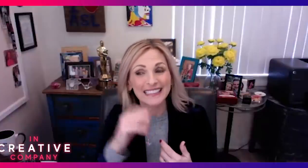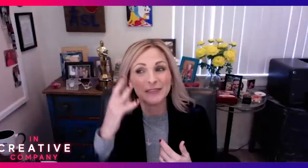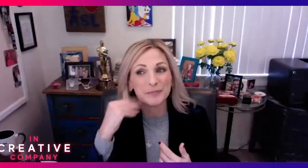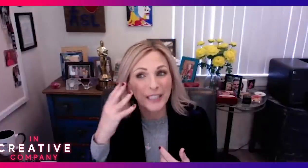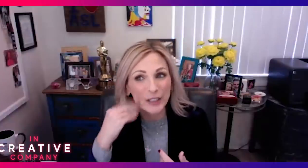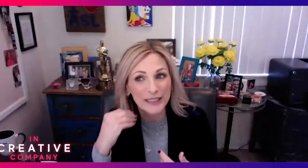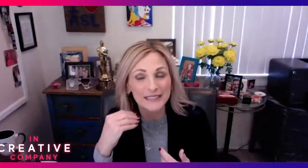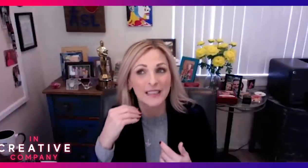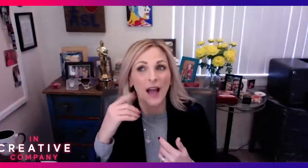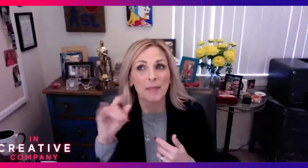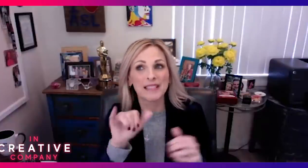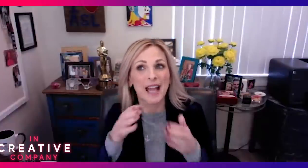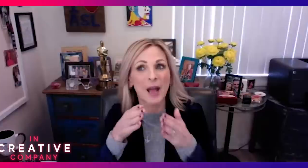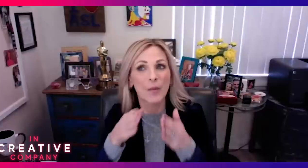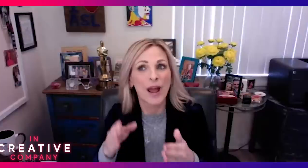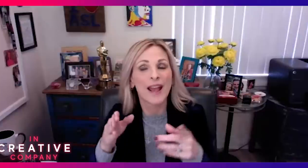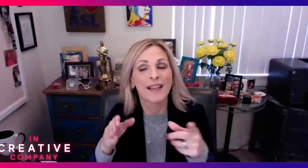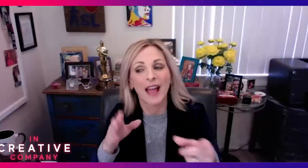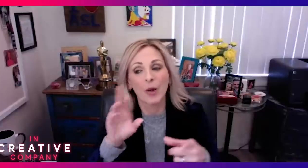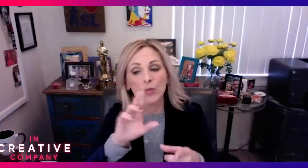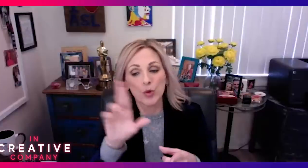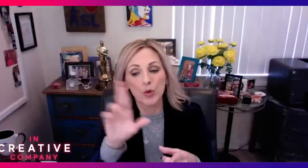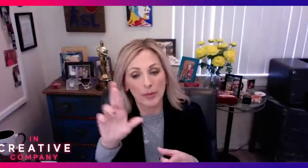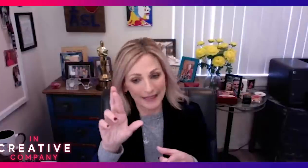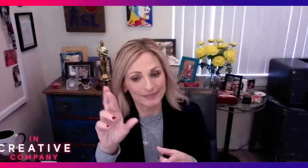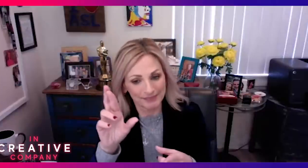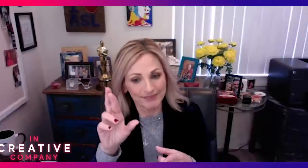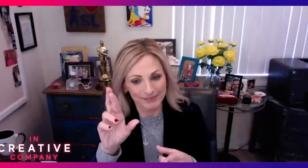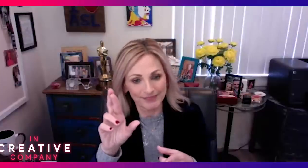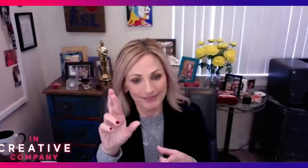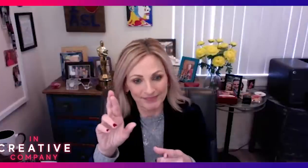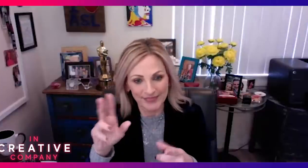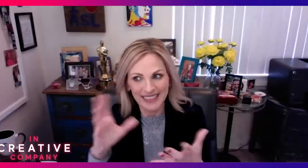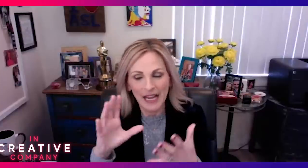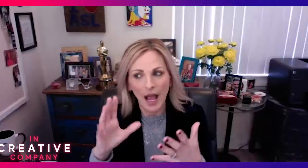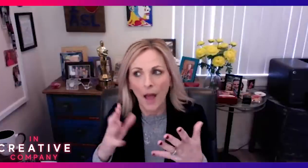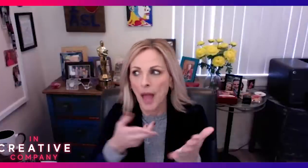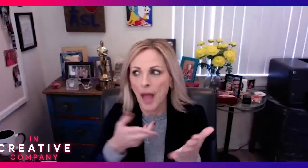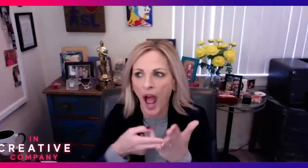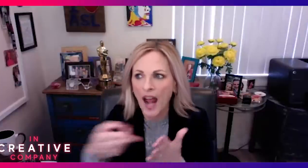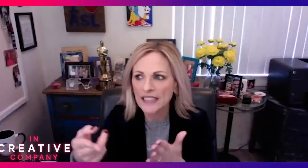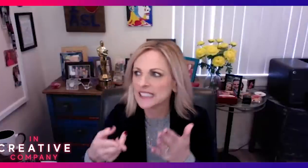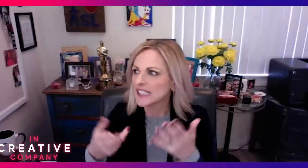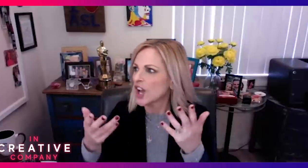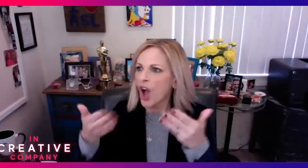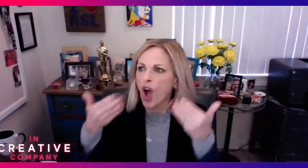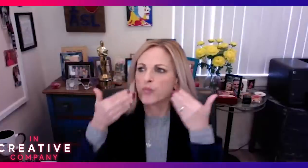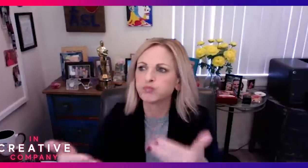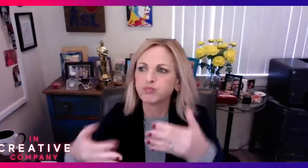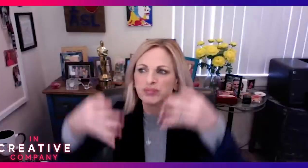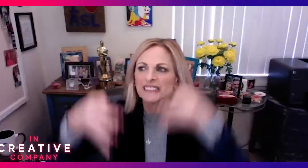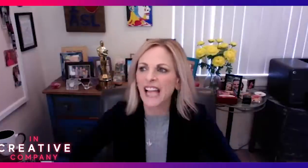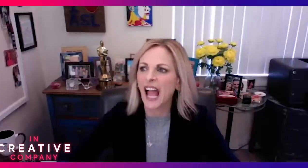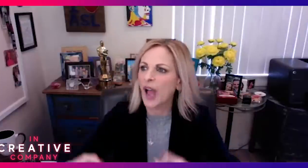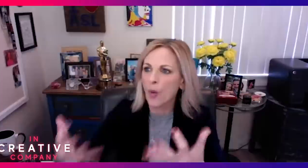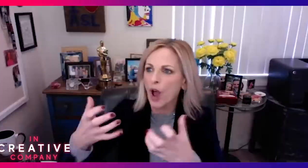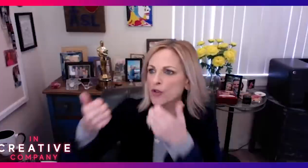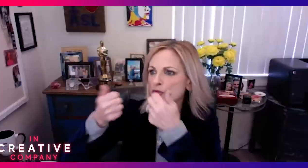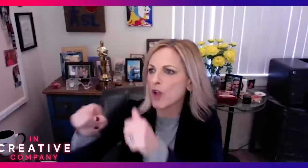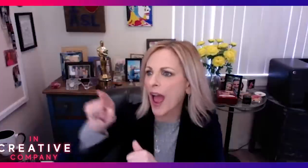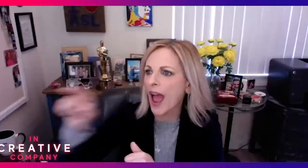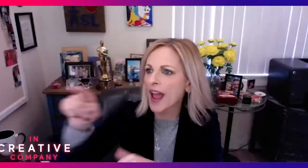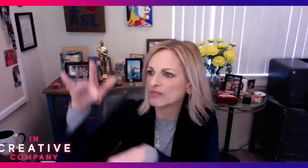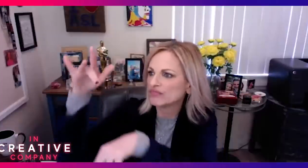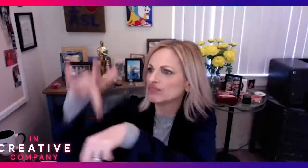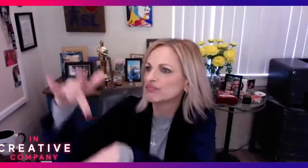Jackie really didn't have the opportunity to experience life the way that Ruby experienced. The fact that she was